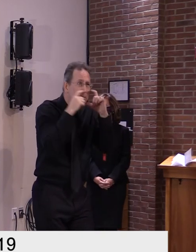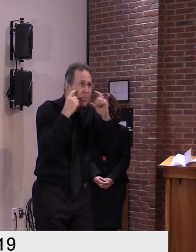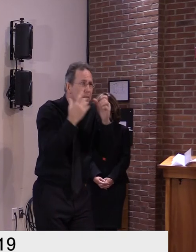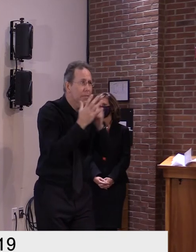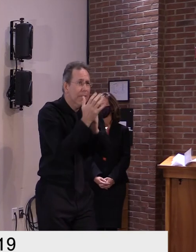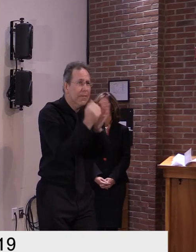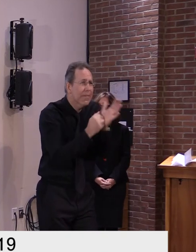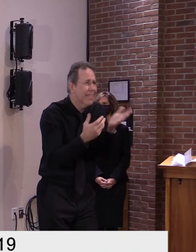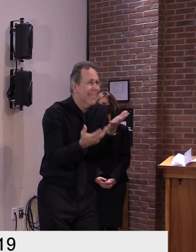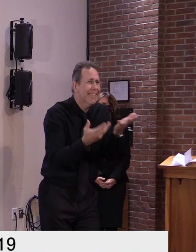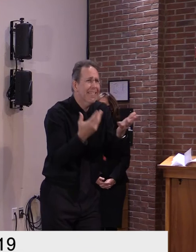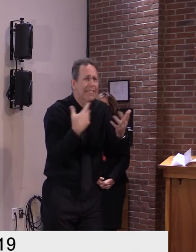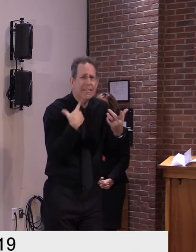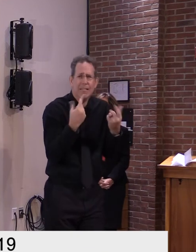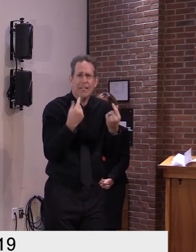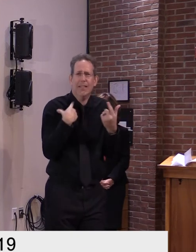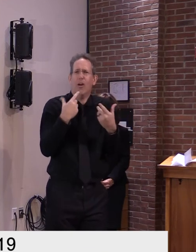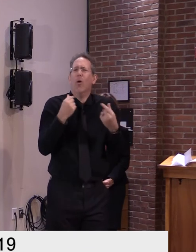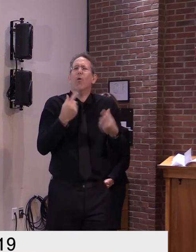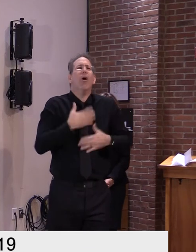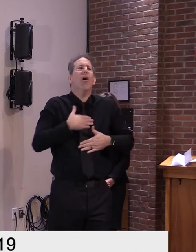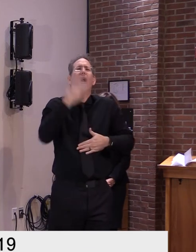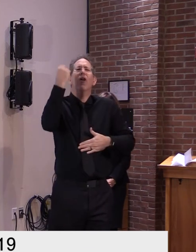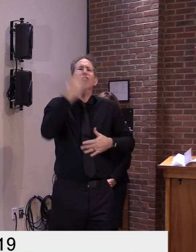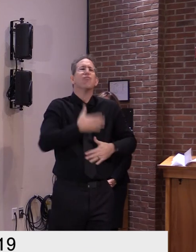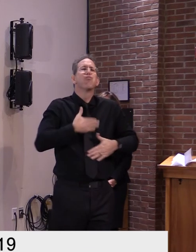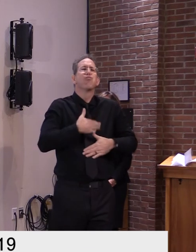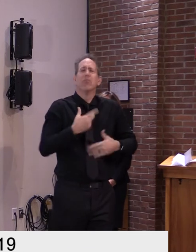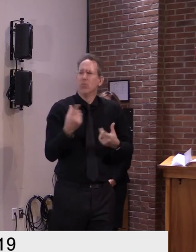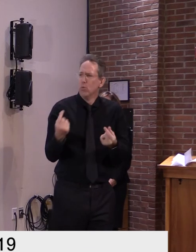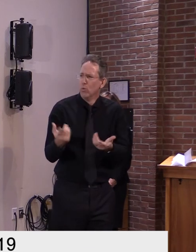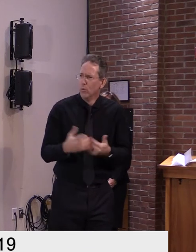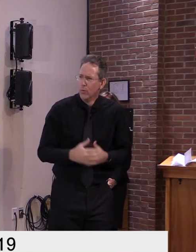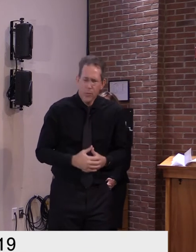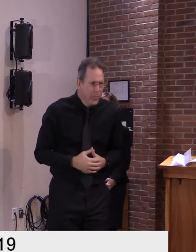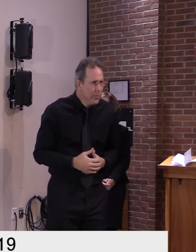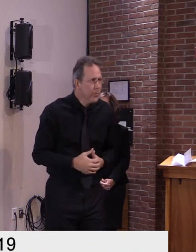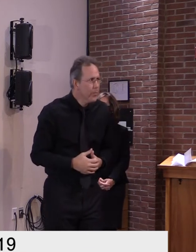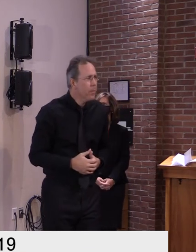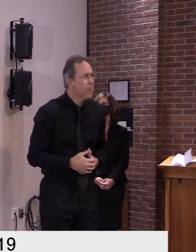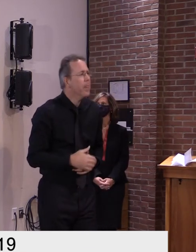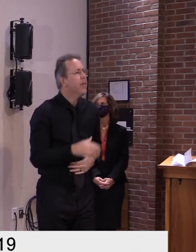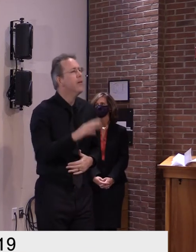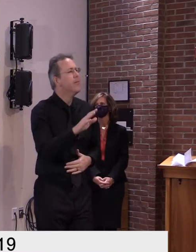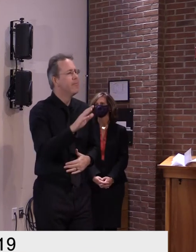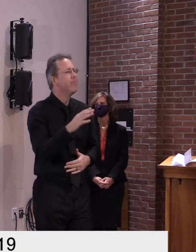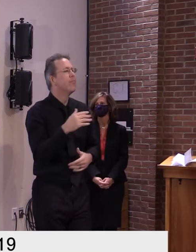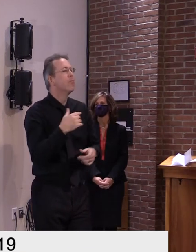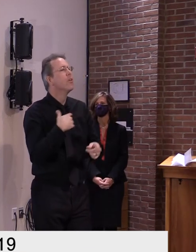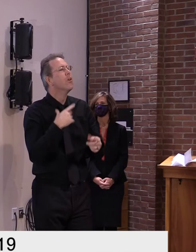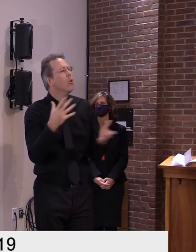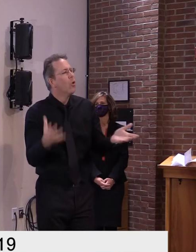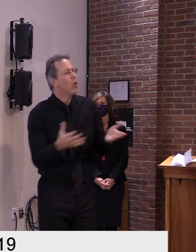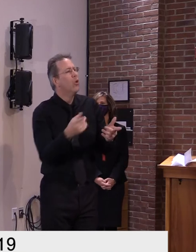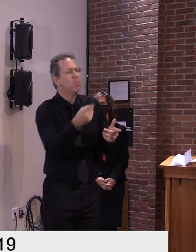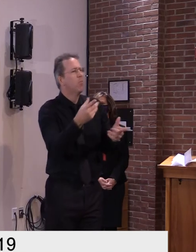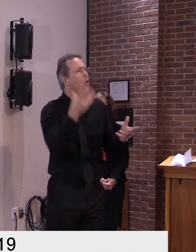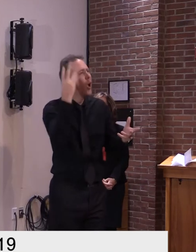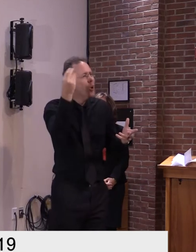of scenario? Yeah, I think, again, I think that's all healthy, and we should be encouraging anyone getting outside to